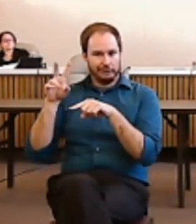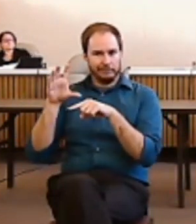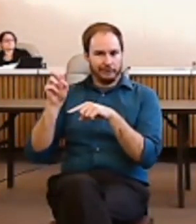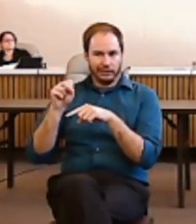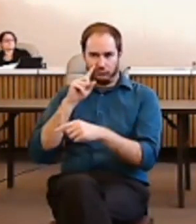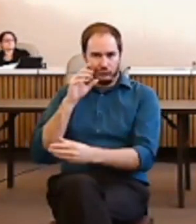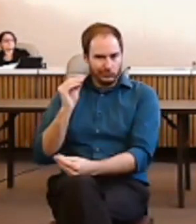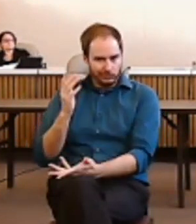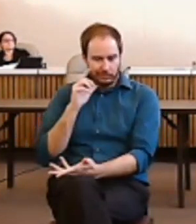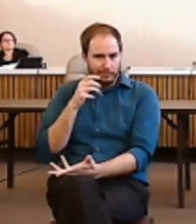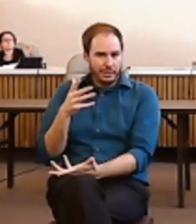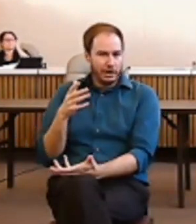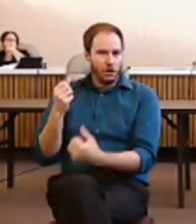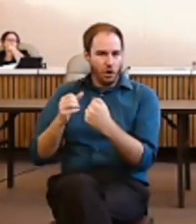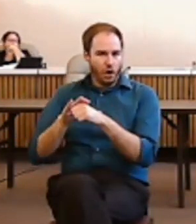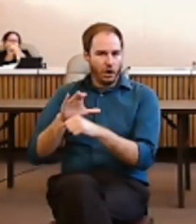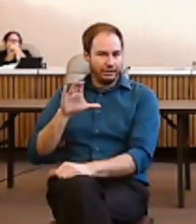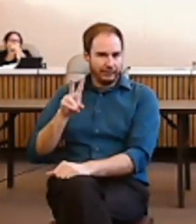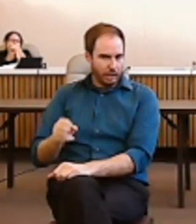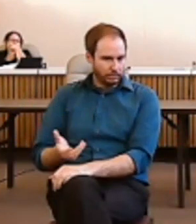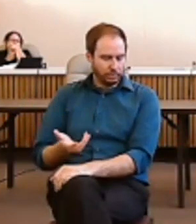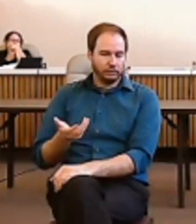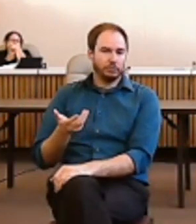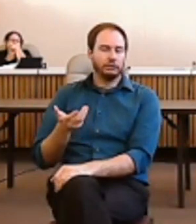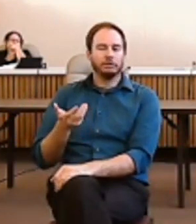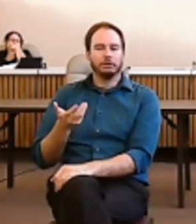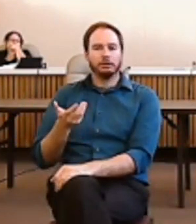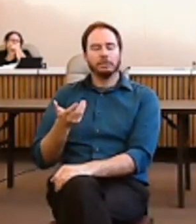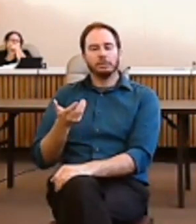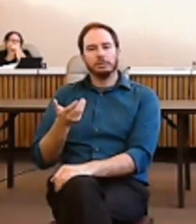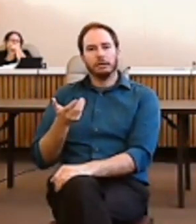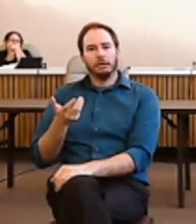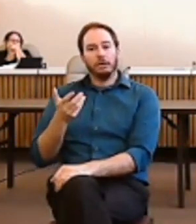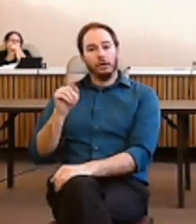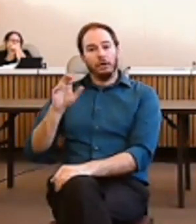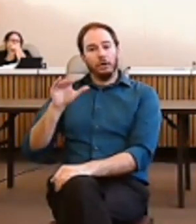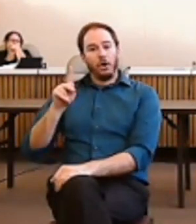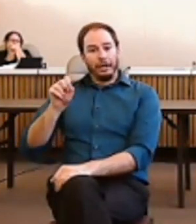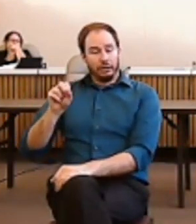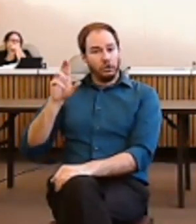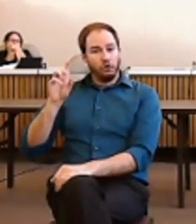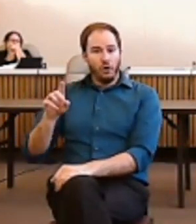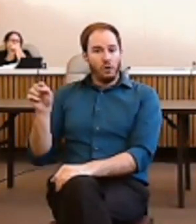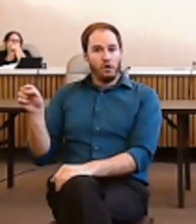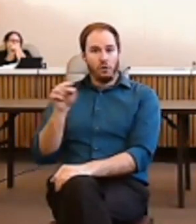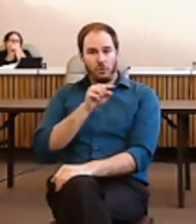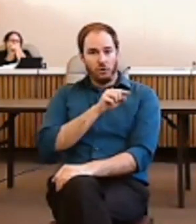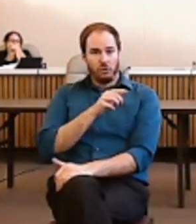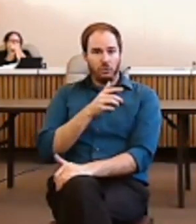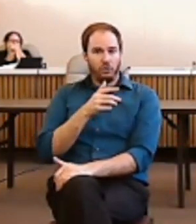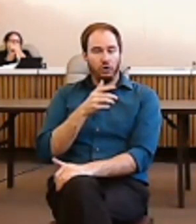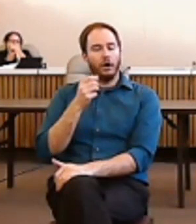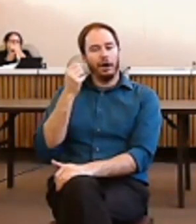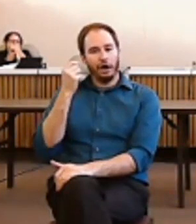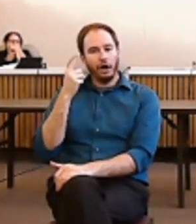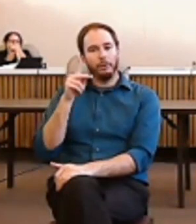there's never really that many cars in CVS. And the Calkins Road, you got to worry about people